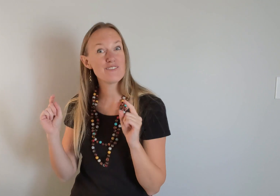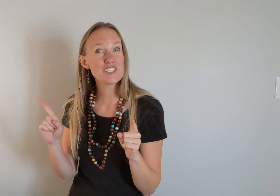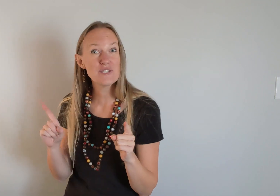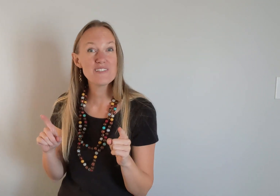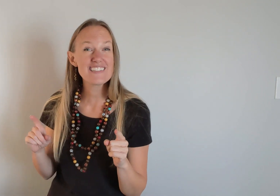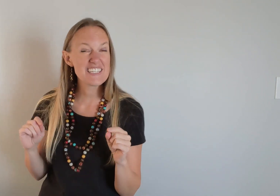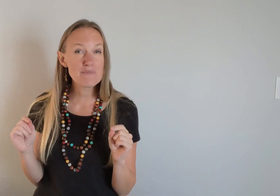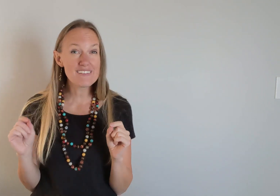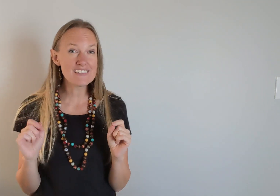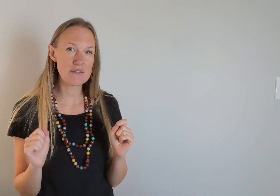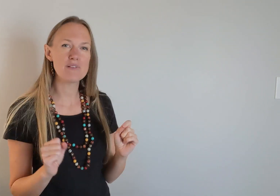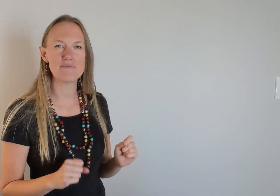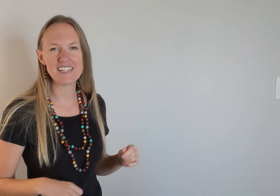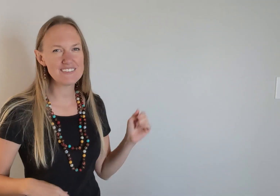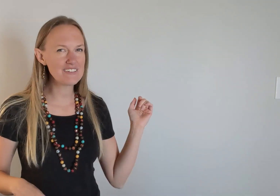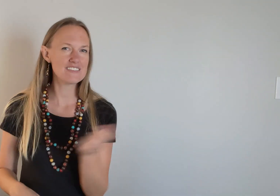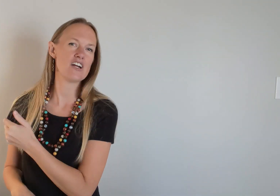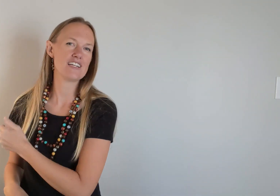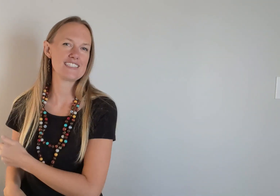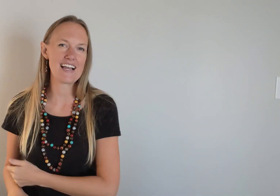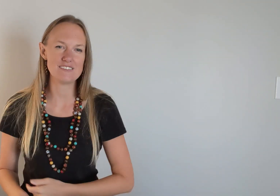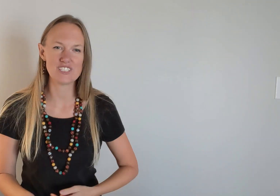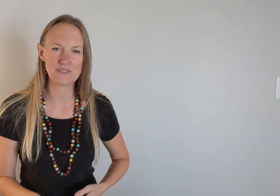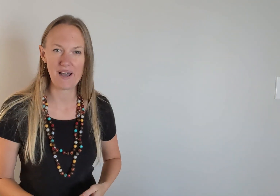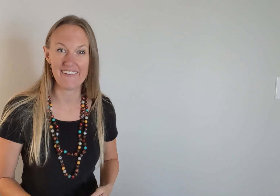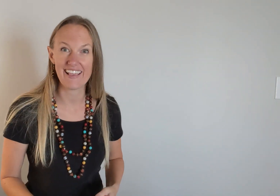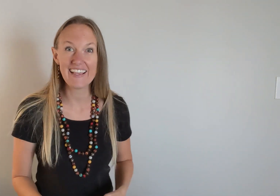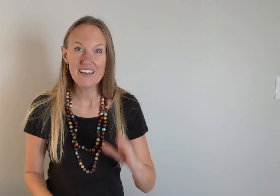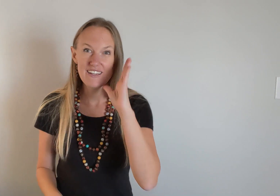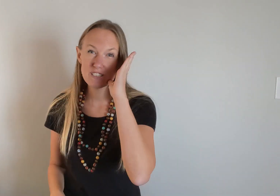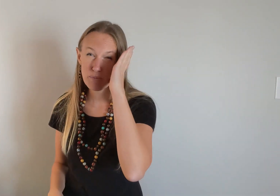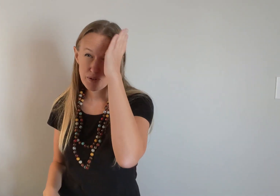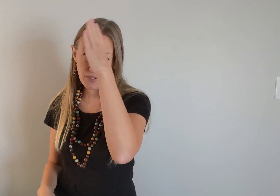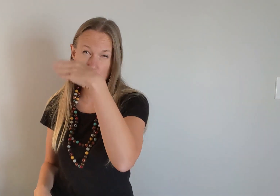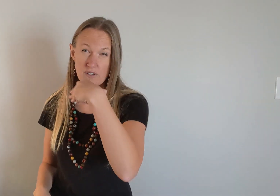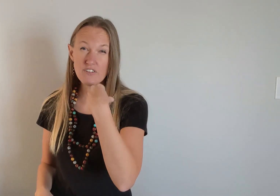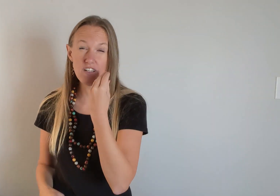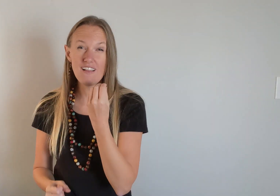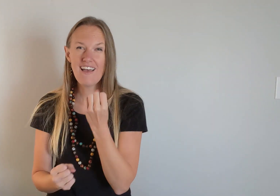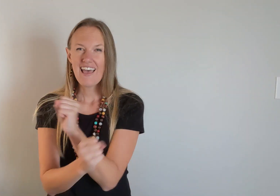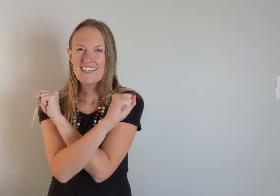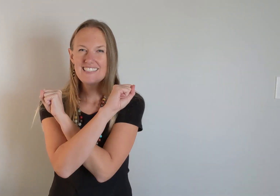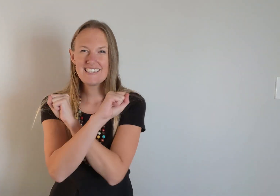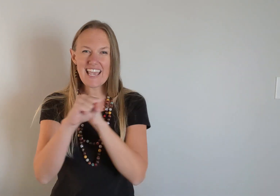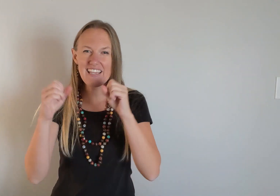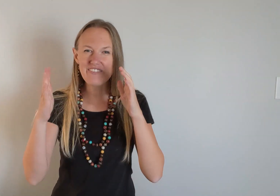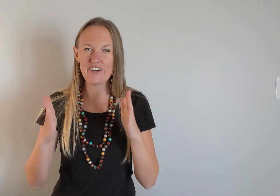Verse 2 seems a little simpler, but that's only because you've already tackled verse 1. Okay, so beautiful